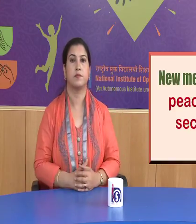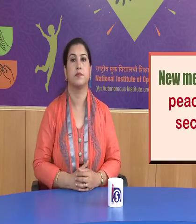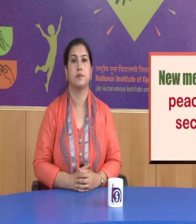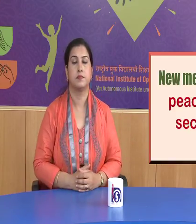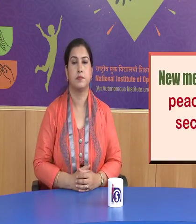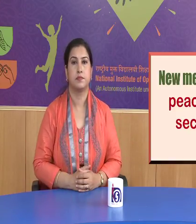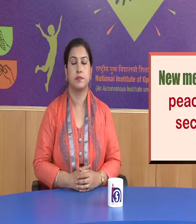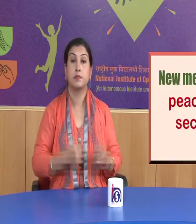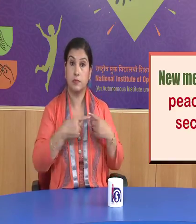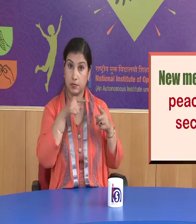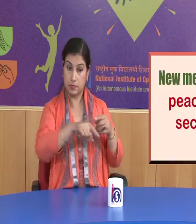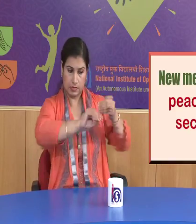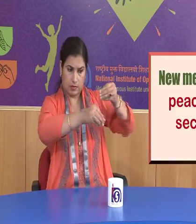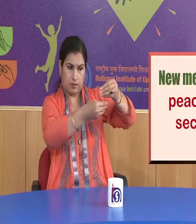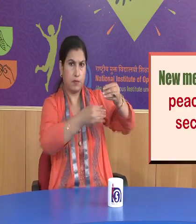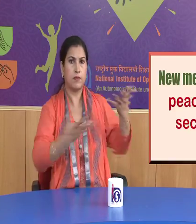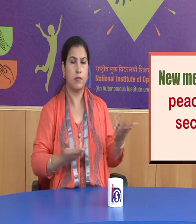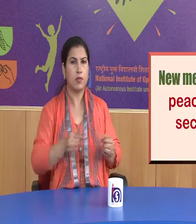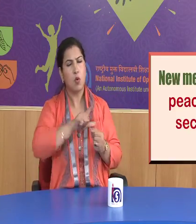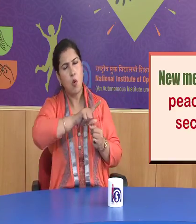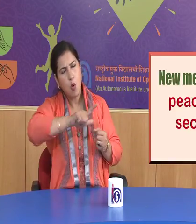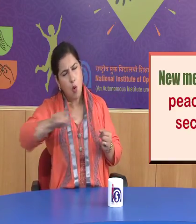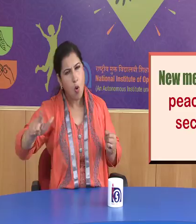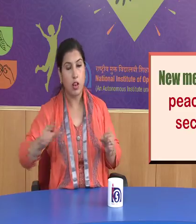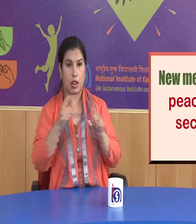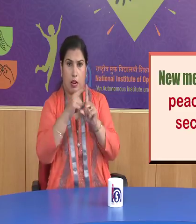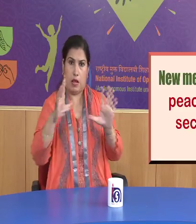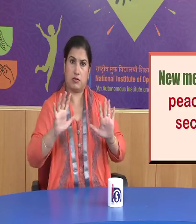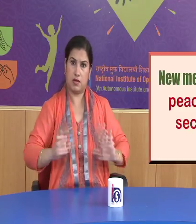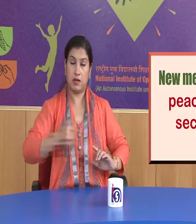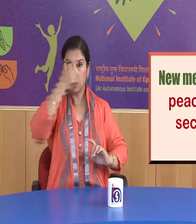but includes all kinds of dangers to humanity.